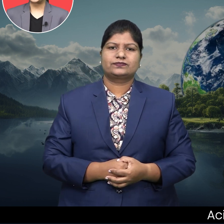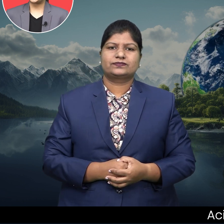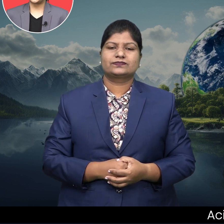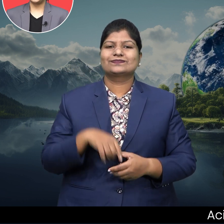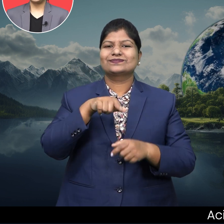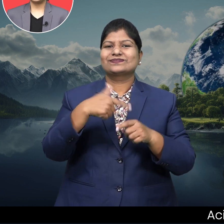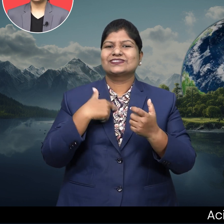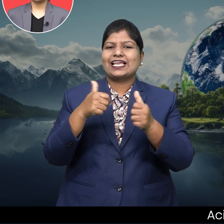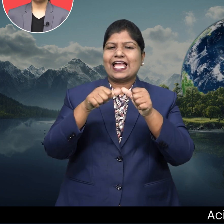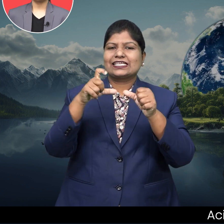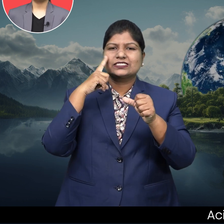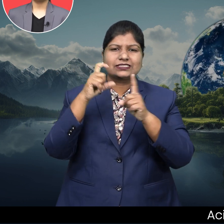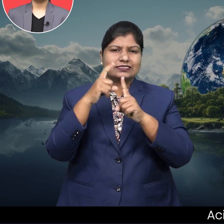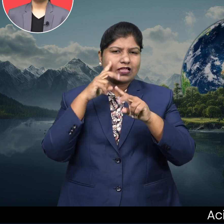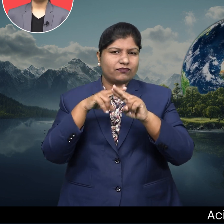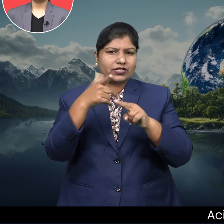acidification,